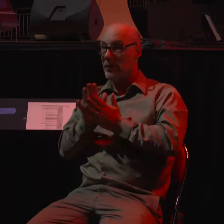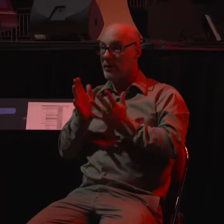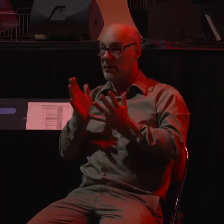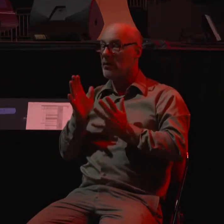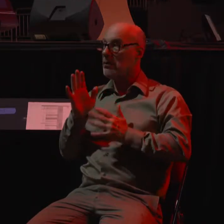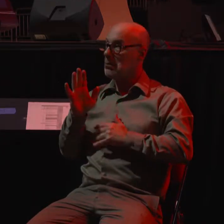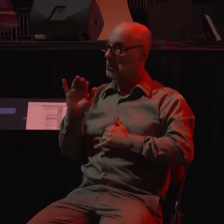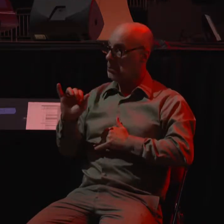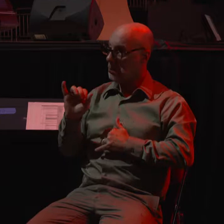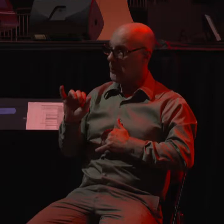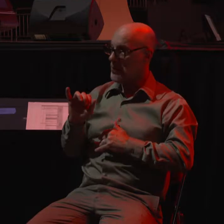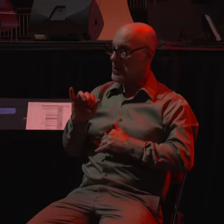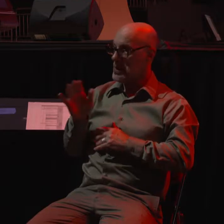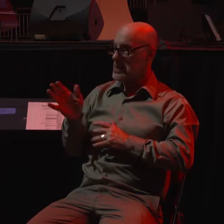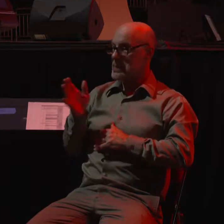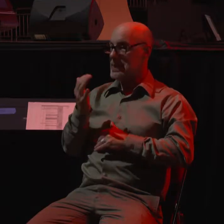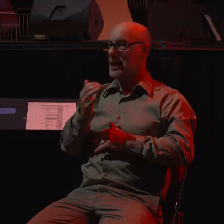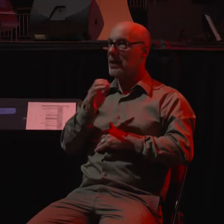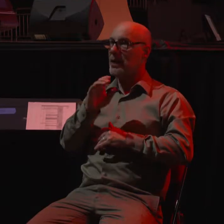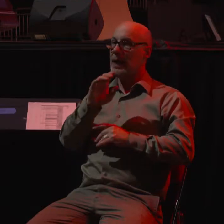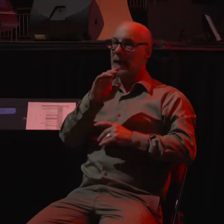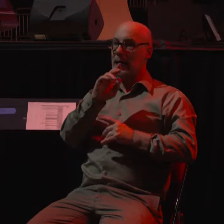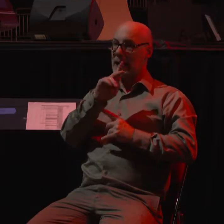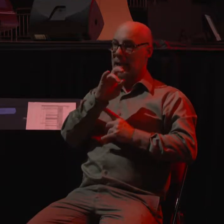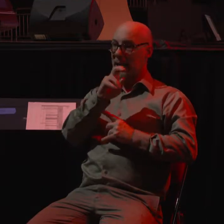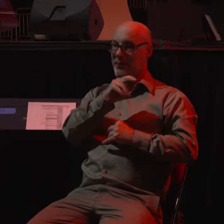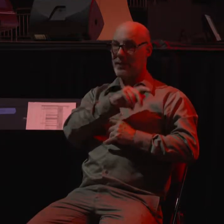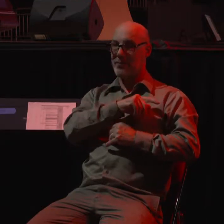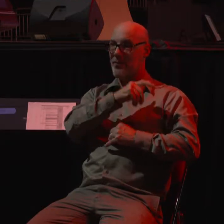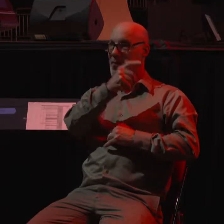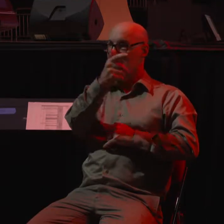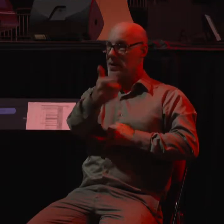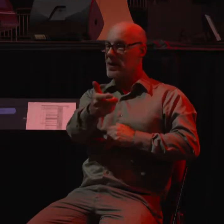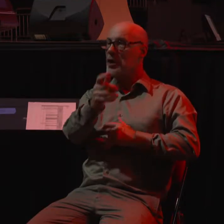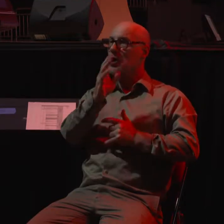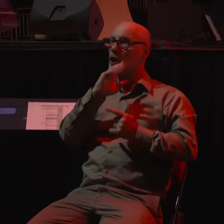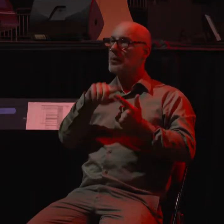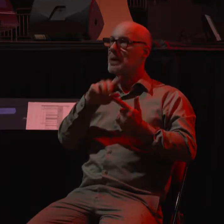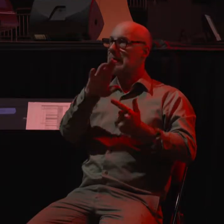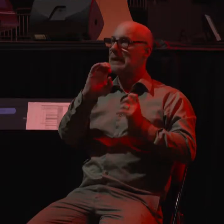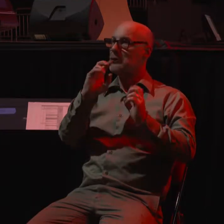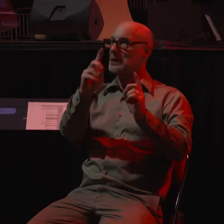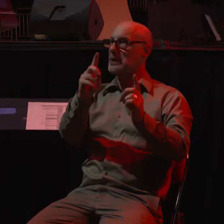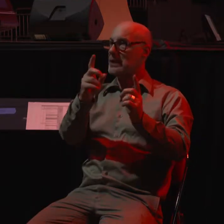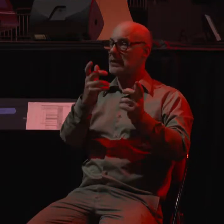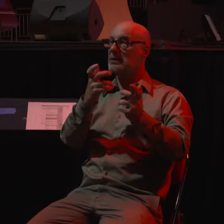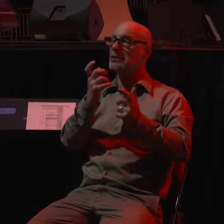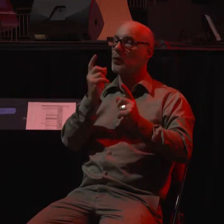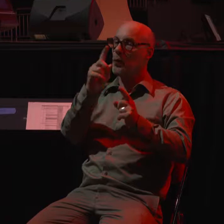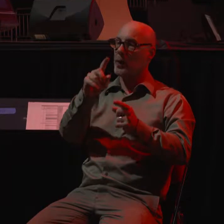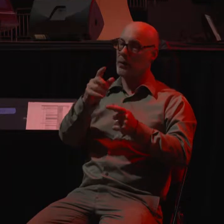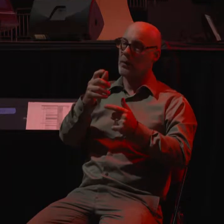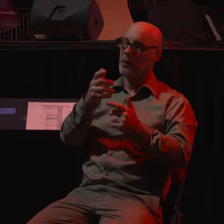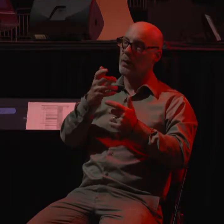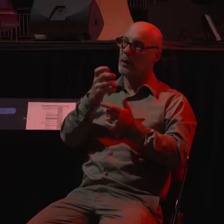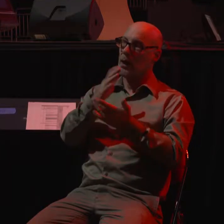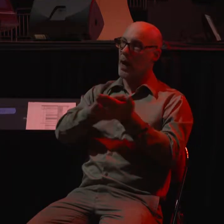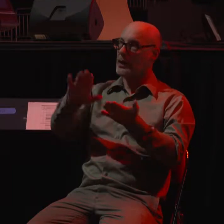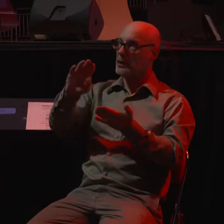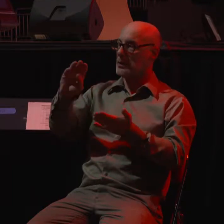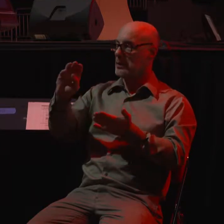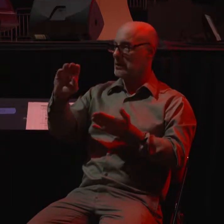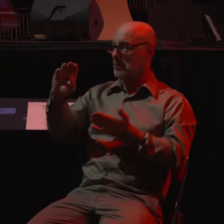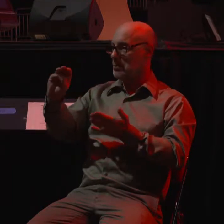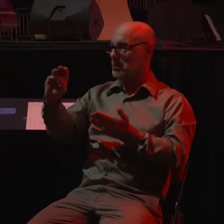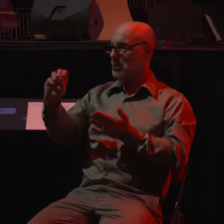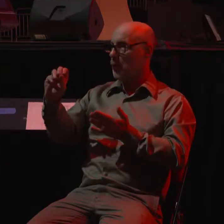Absolutely. My brother Kevin was passing the baton to you to talk about his education. He goes off undergraduate at Morehouse. Yeah, that's right. Related to Crozier Seminary and